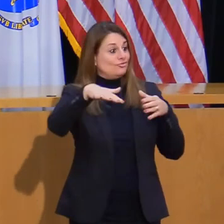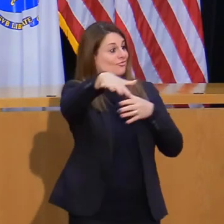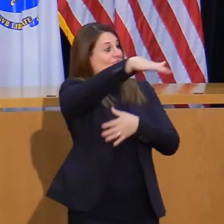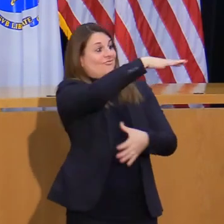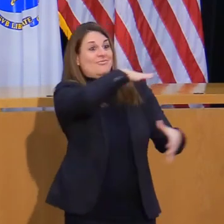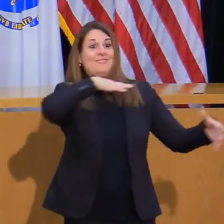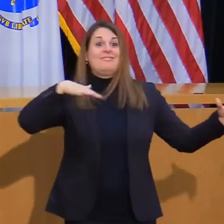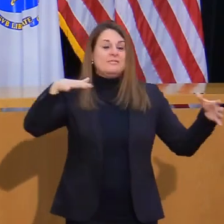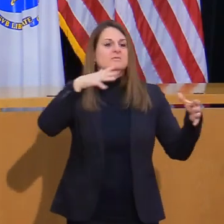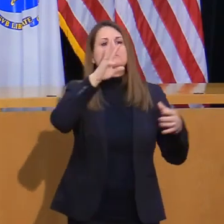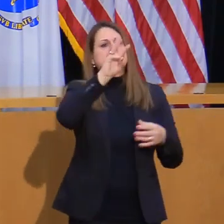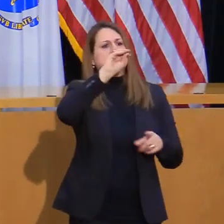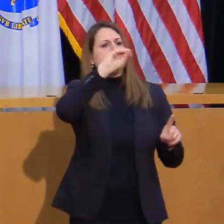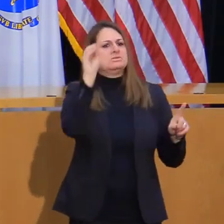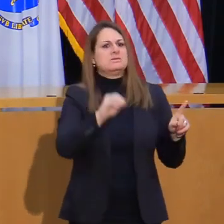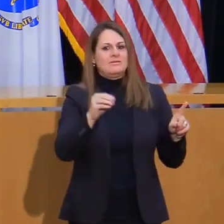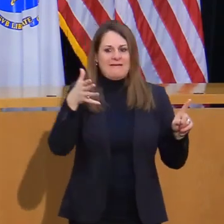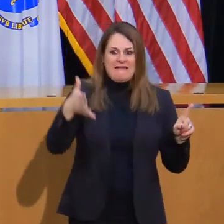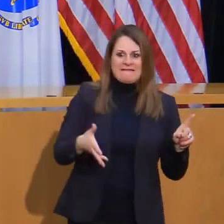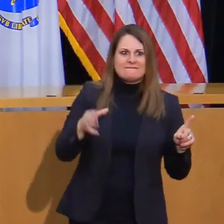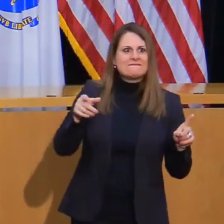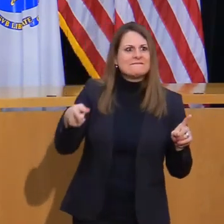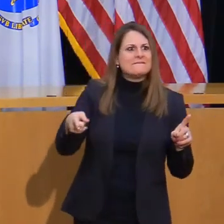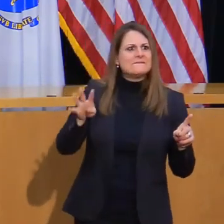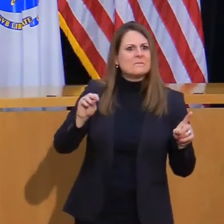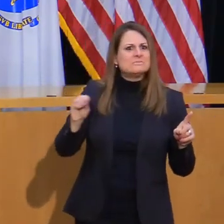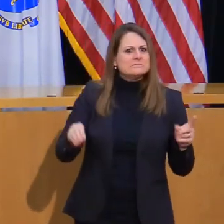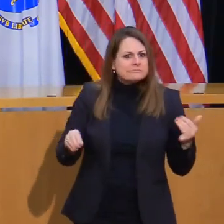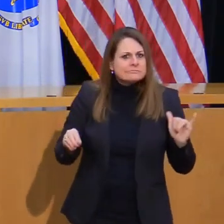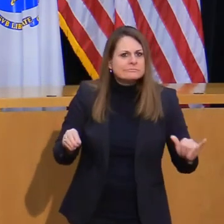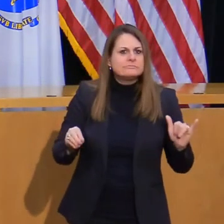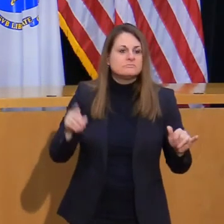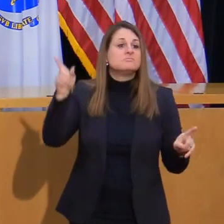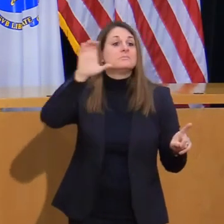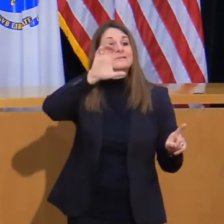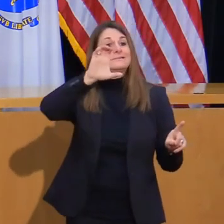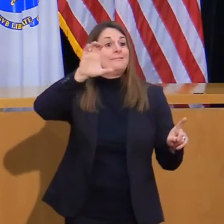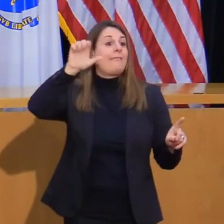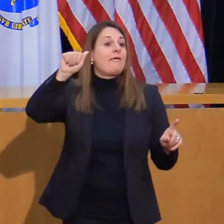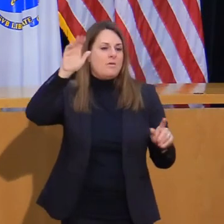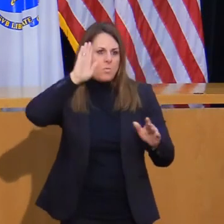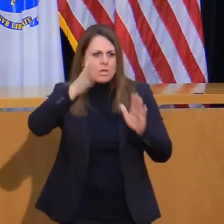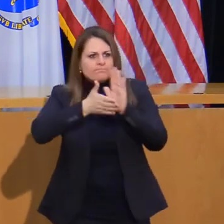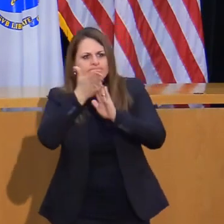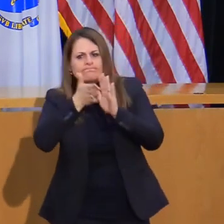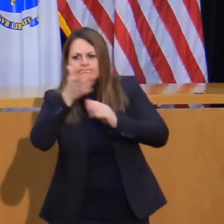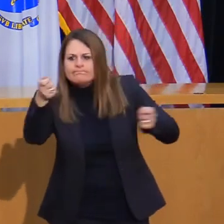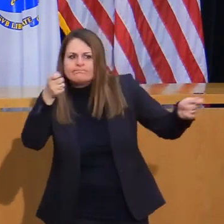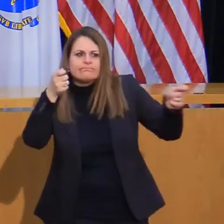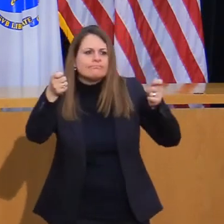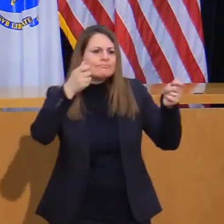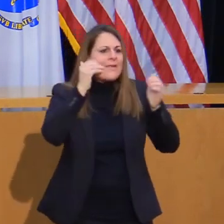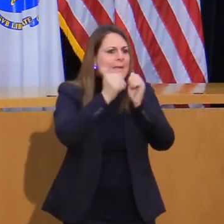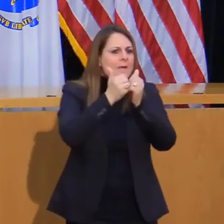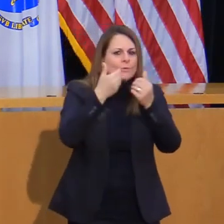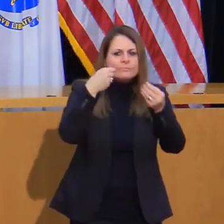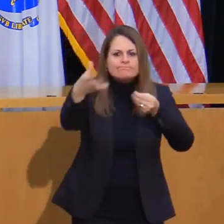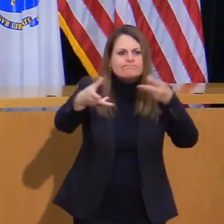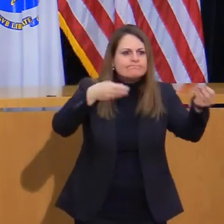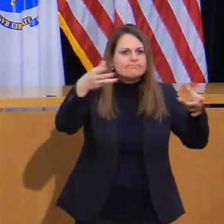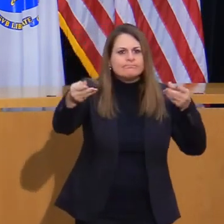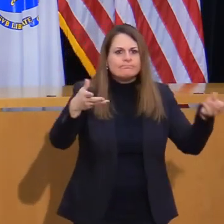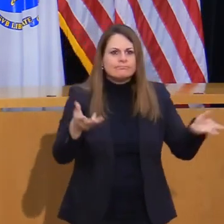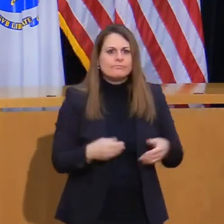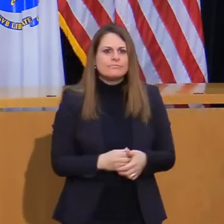Care Alliance. Homebound individuals will be connected to in-home vaccination via healthcare providers,